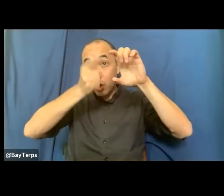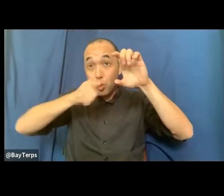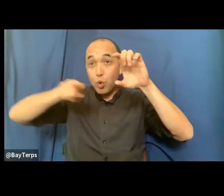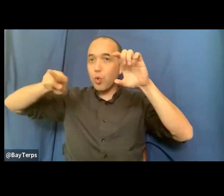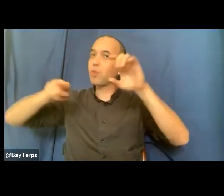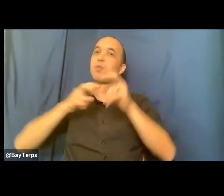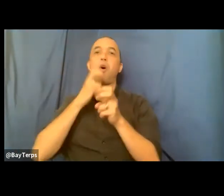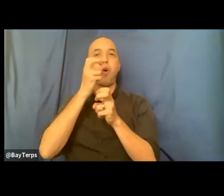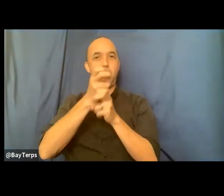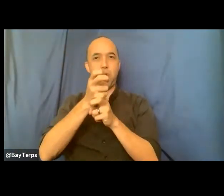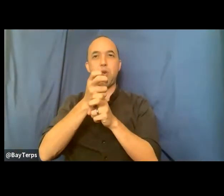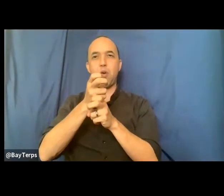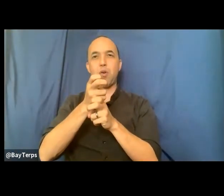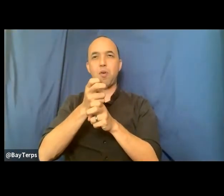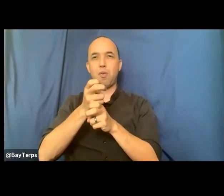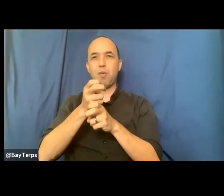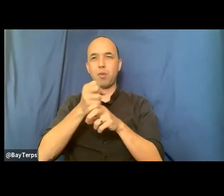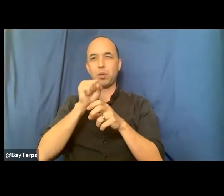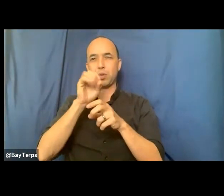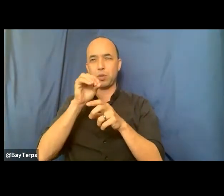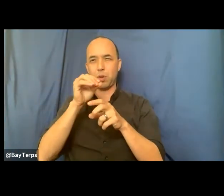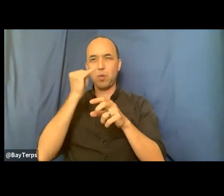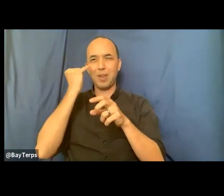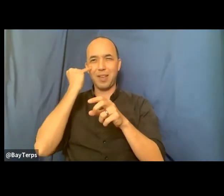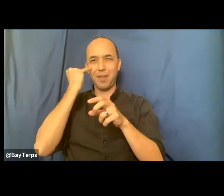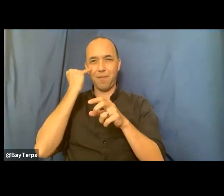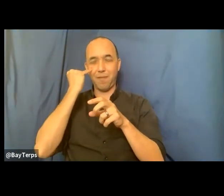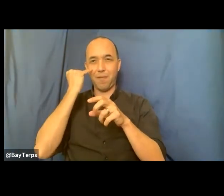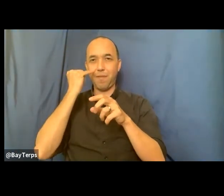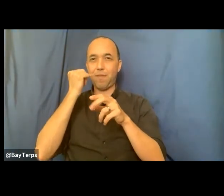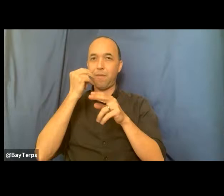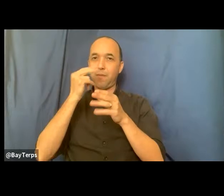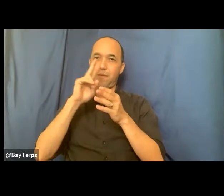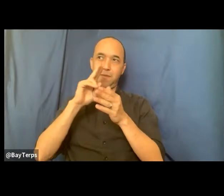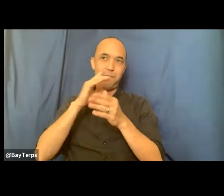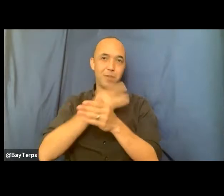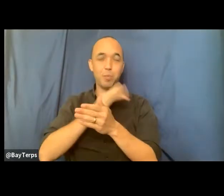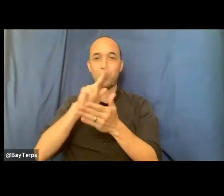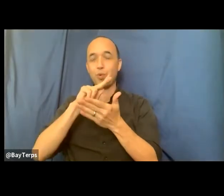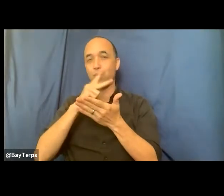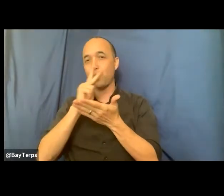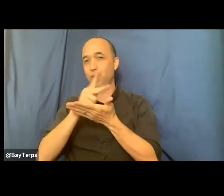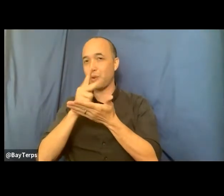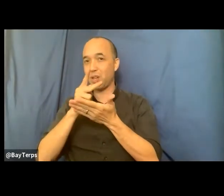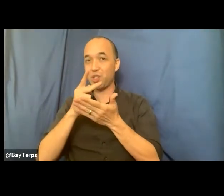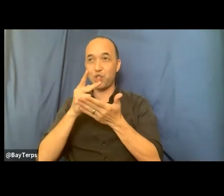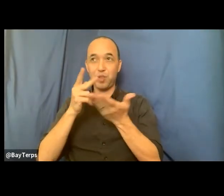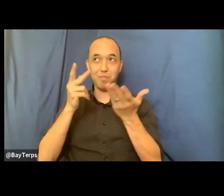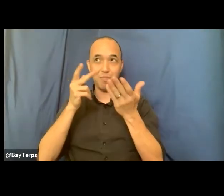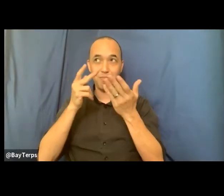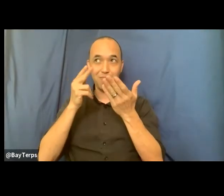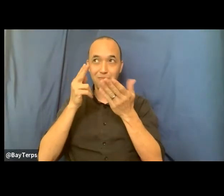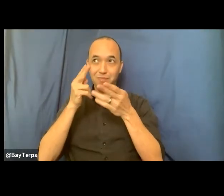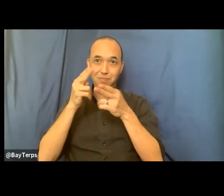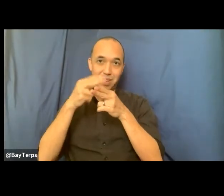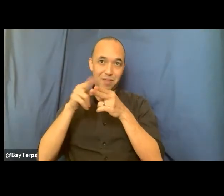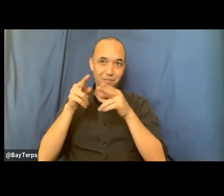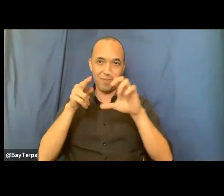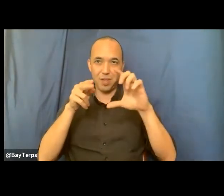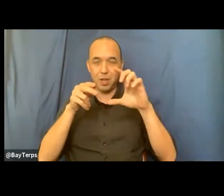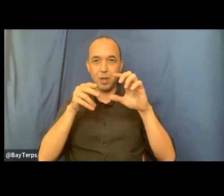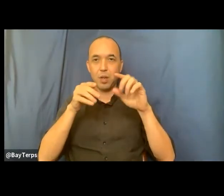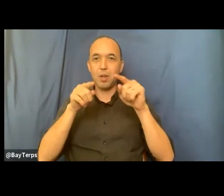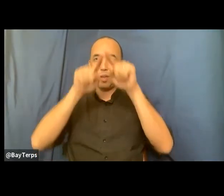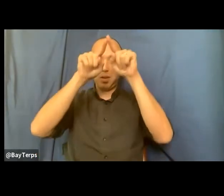gonna want to stick to more straight edges. Like if you only have a steak knife or a kitchen knife, go for